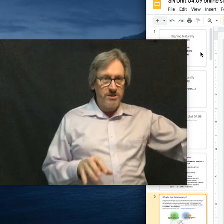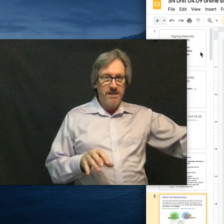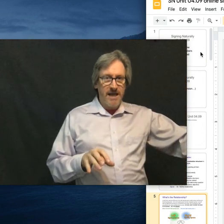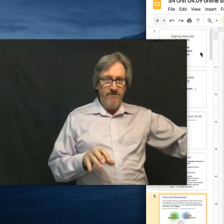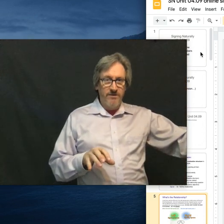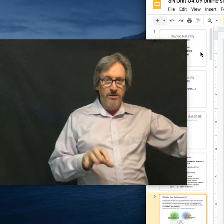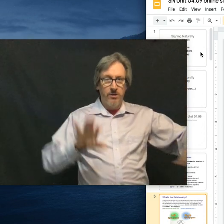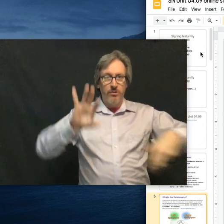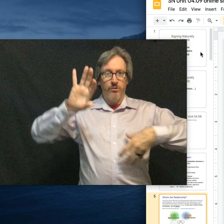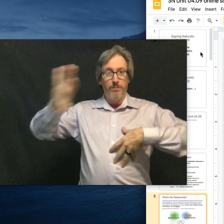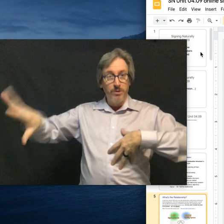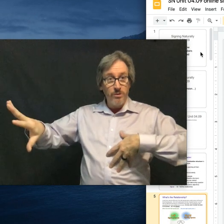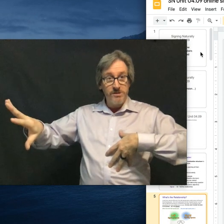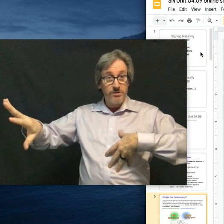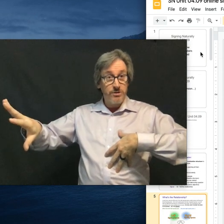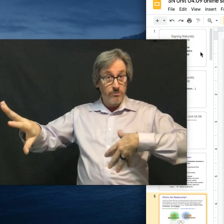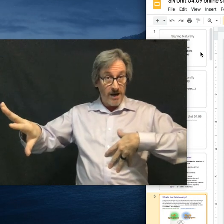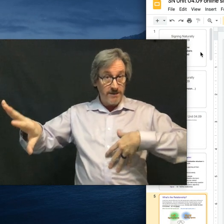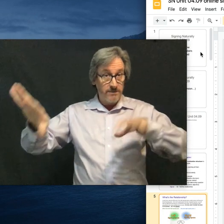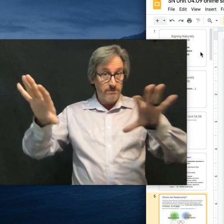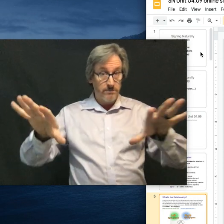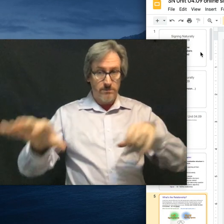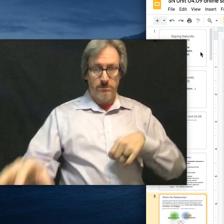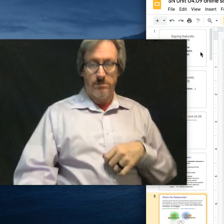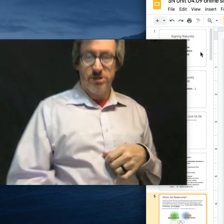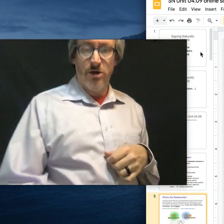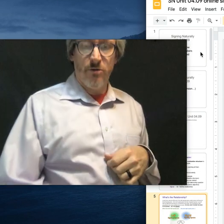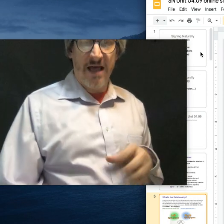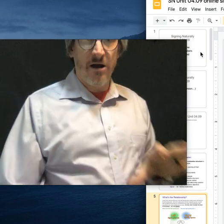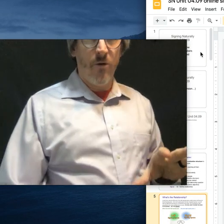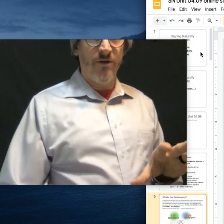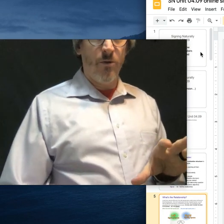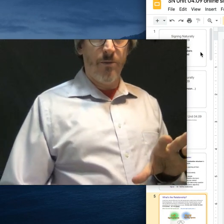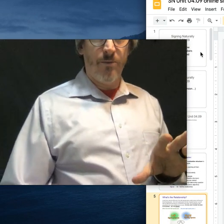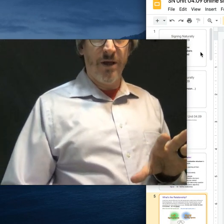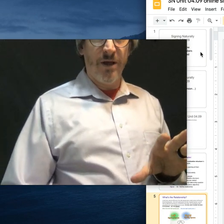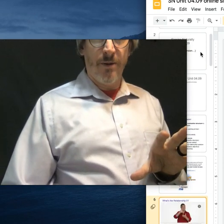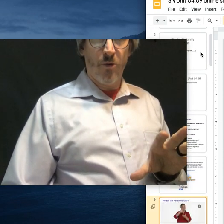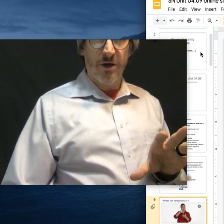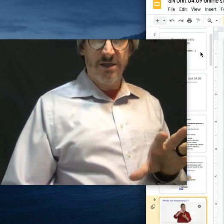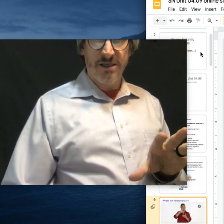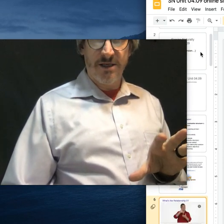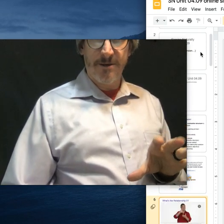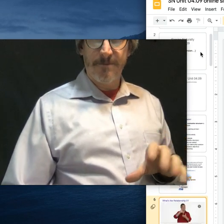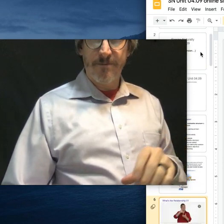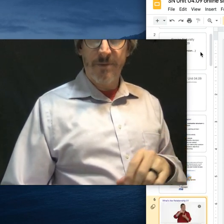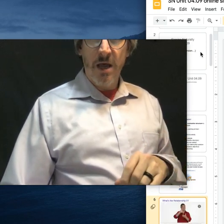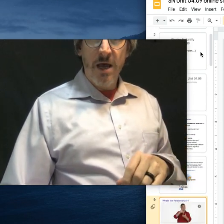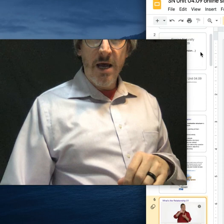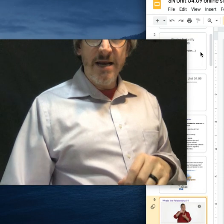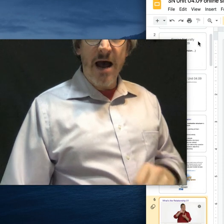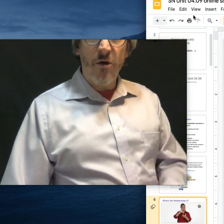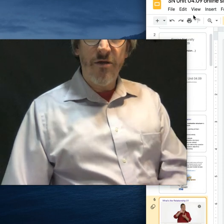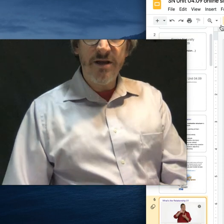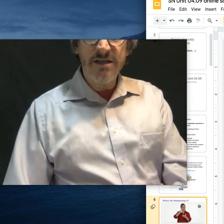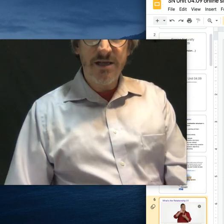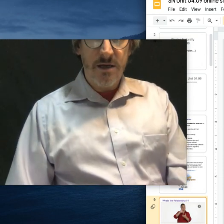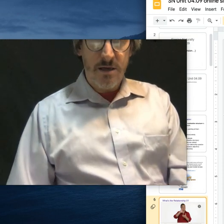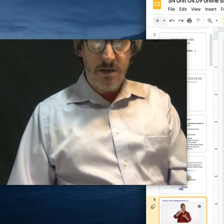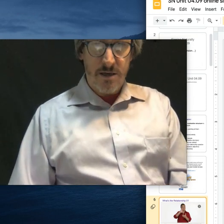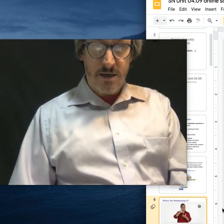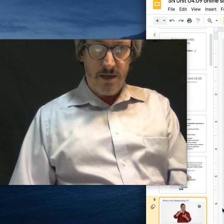ones are to the left. The blue ones are to the right. So that hopefully will be a little bit more consistent. Now